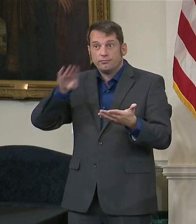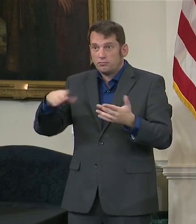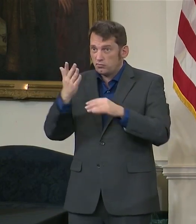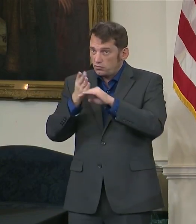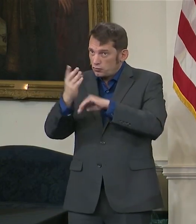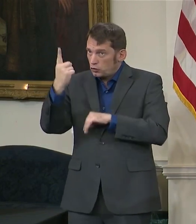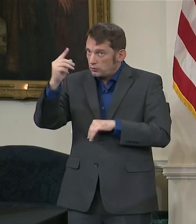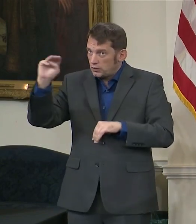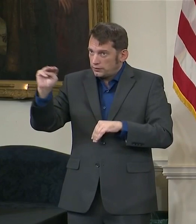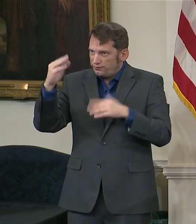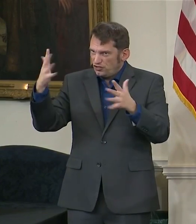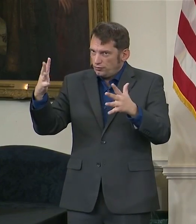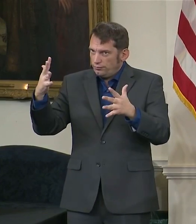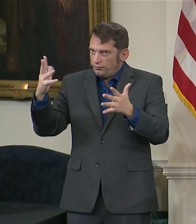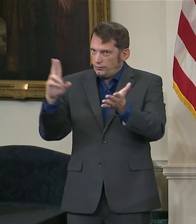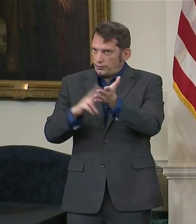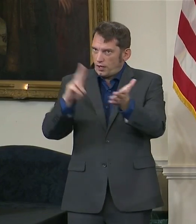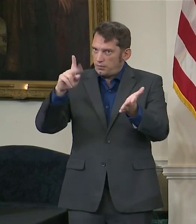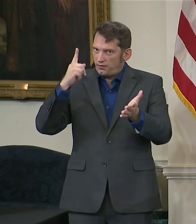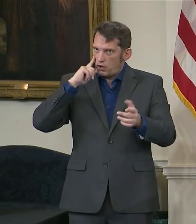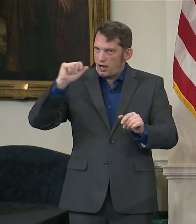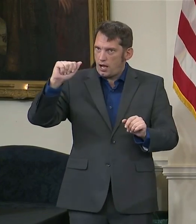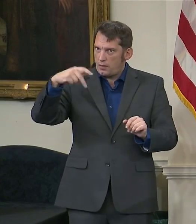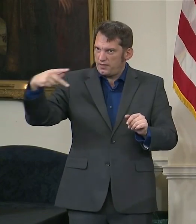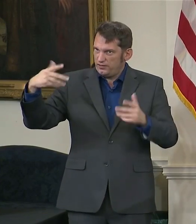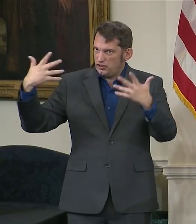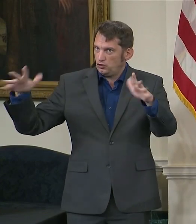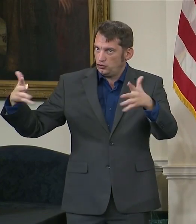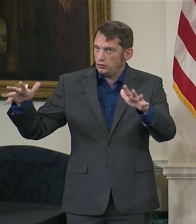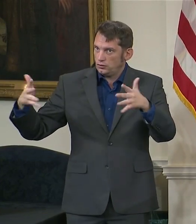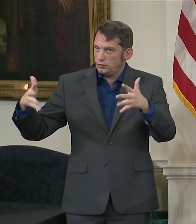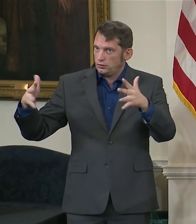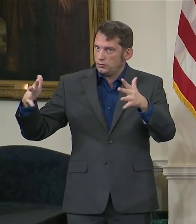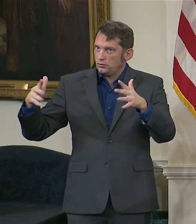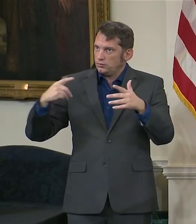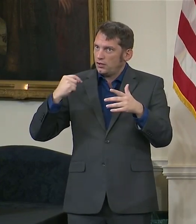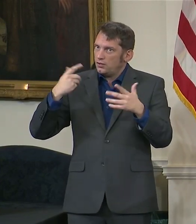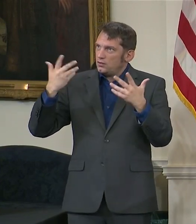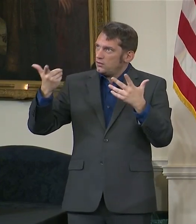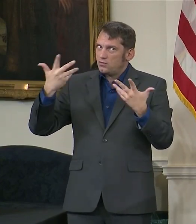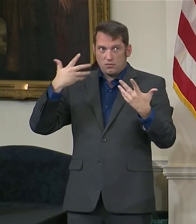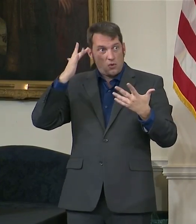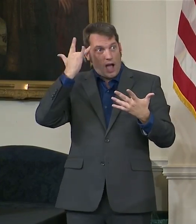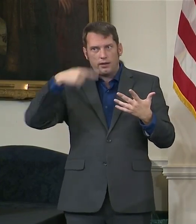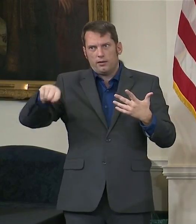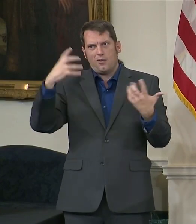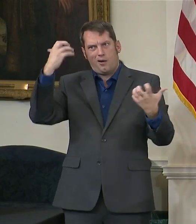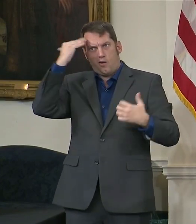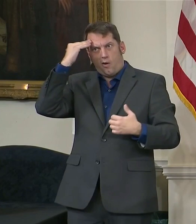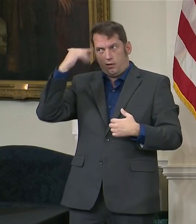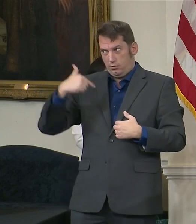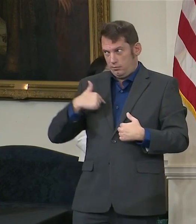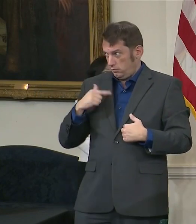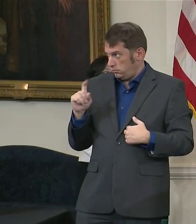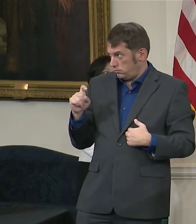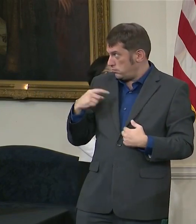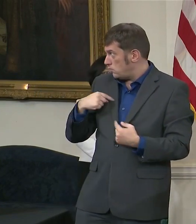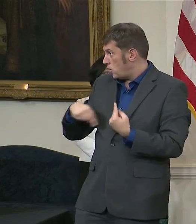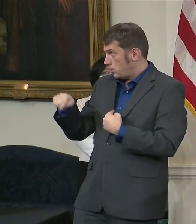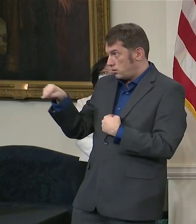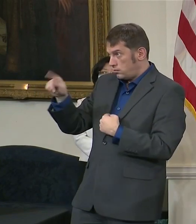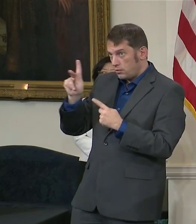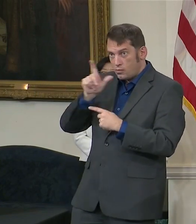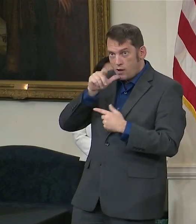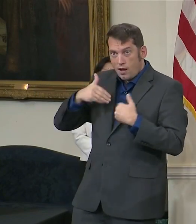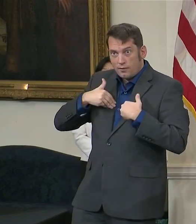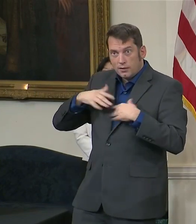to utilize that app. So some people are really concerned and want to help protect themselves, but there are an awful lot of people saying, I'm not doing that, and that's really the issue.